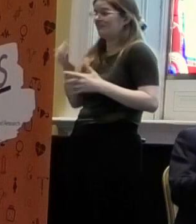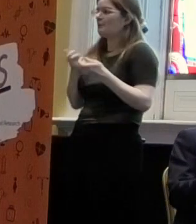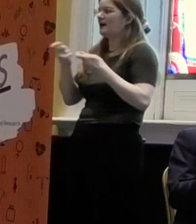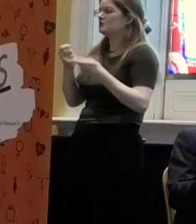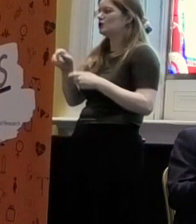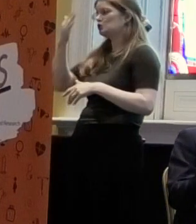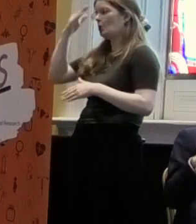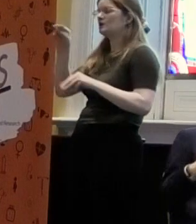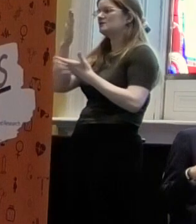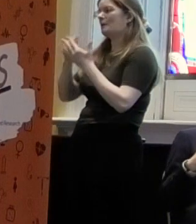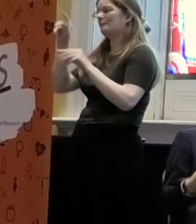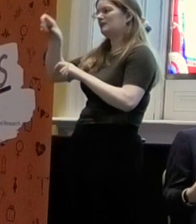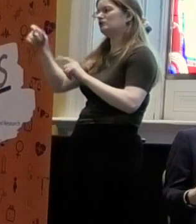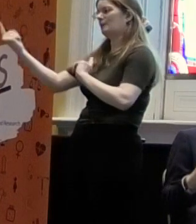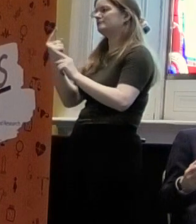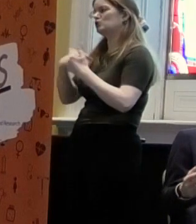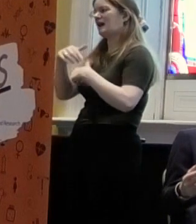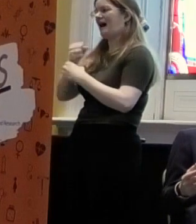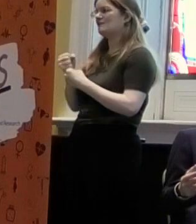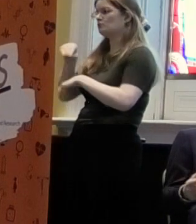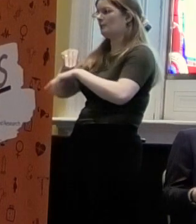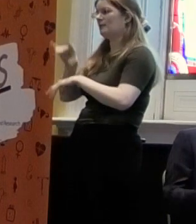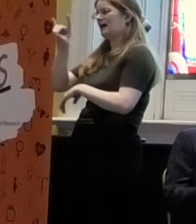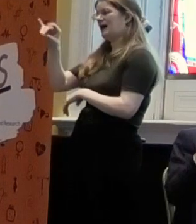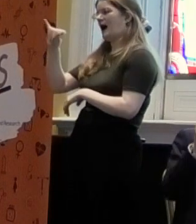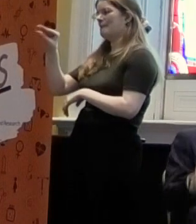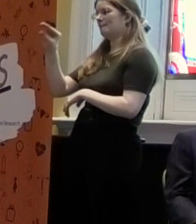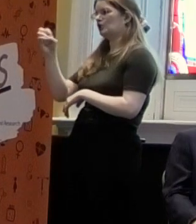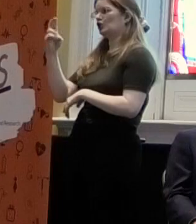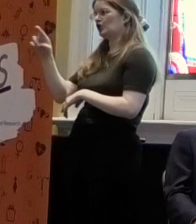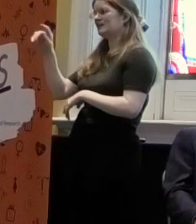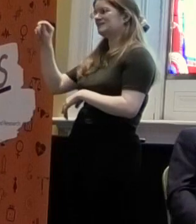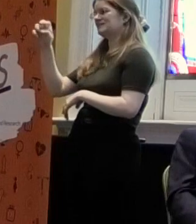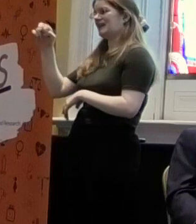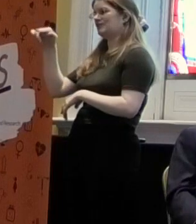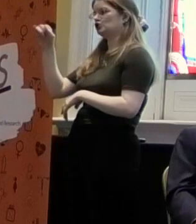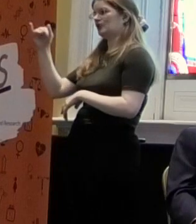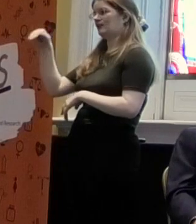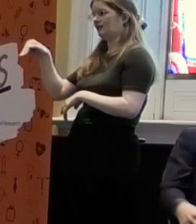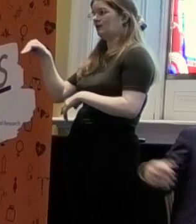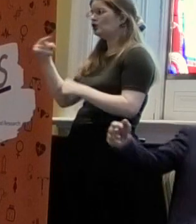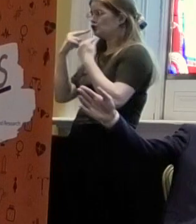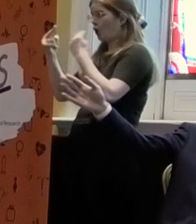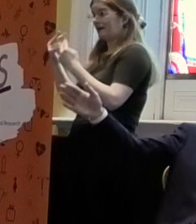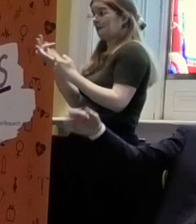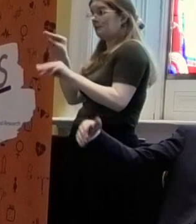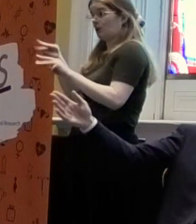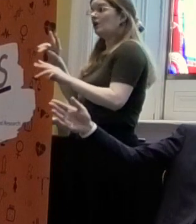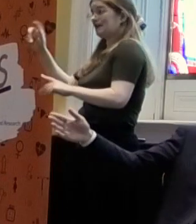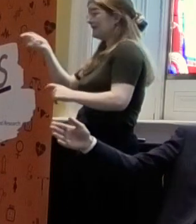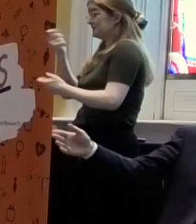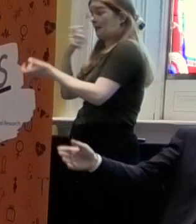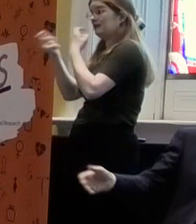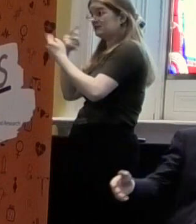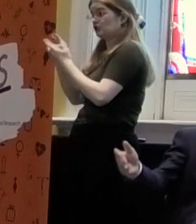with hypertension, the drugs that we use for managing hypertension, internal medicine docs, cardiologists laugh at them. They've been using that drug 30